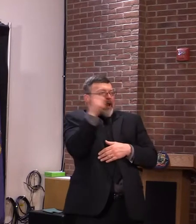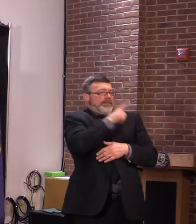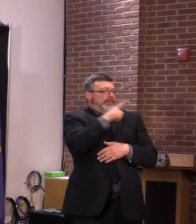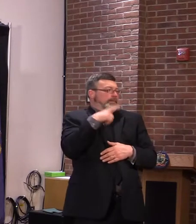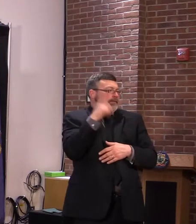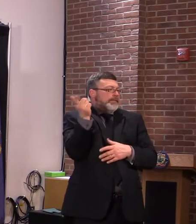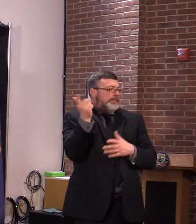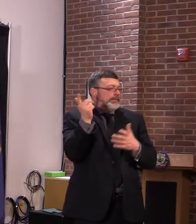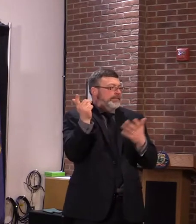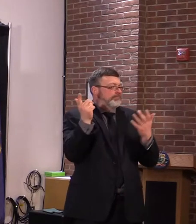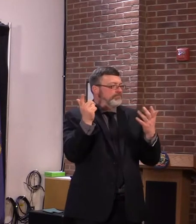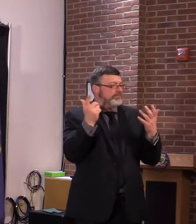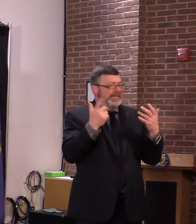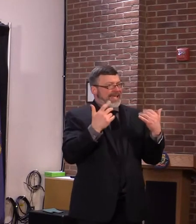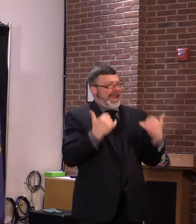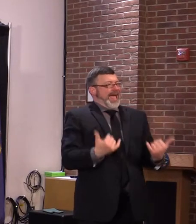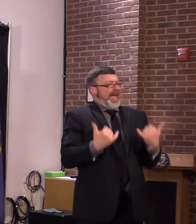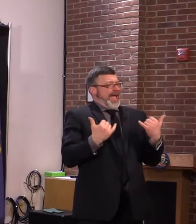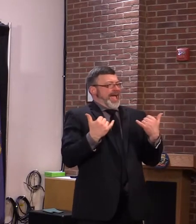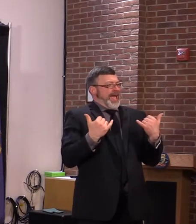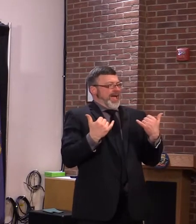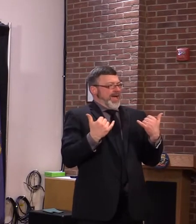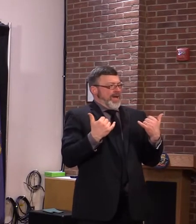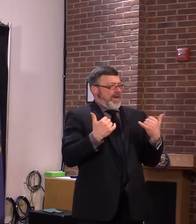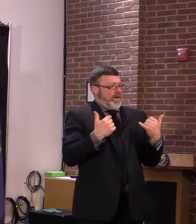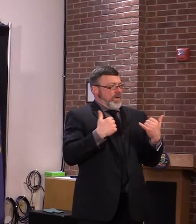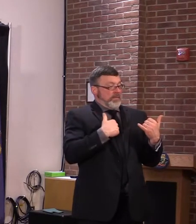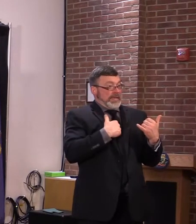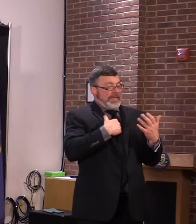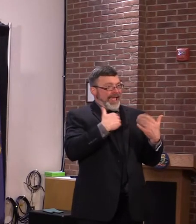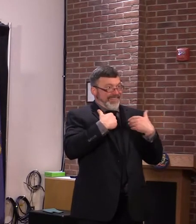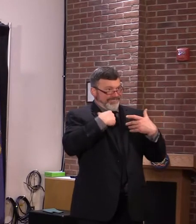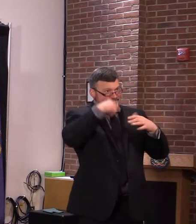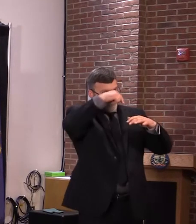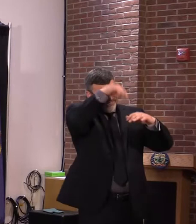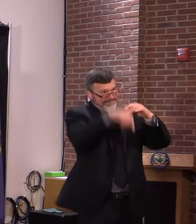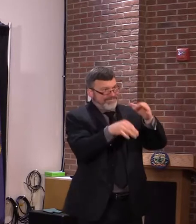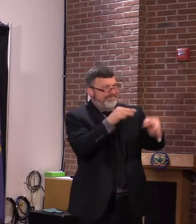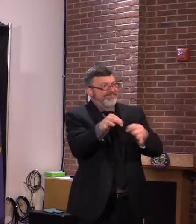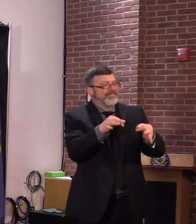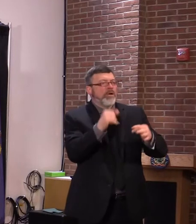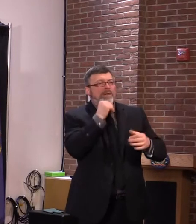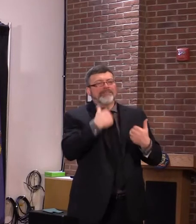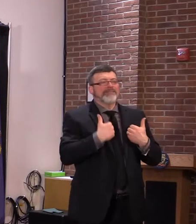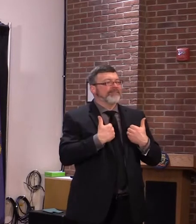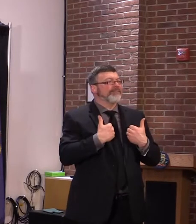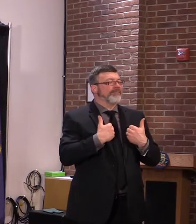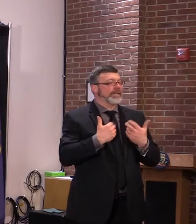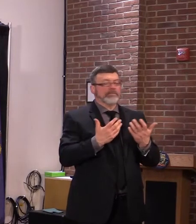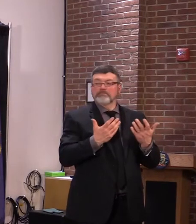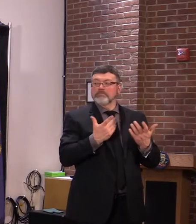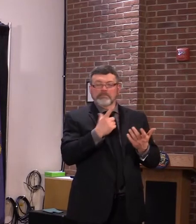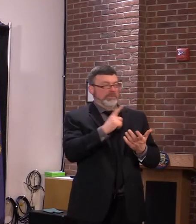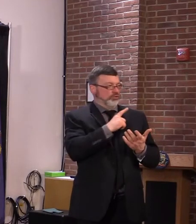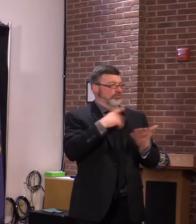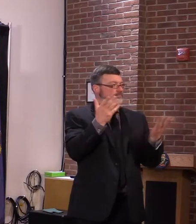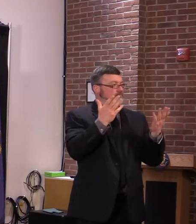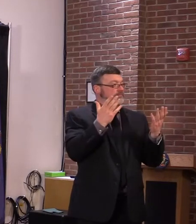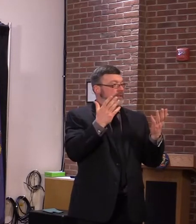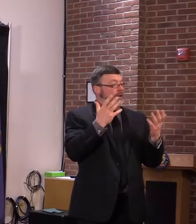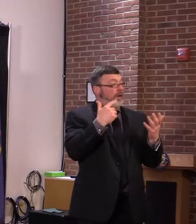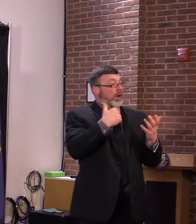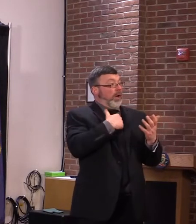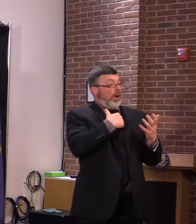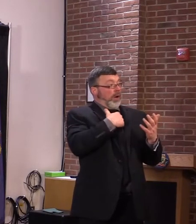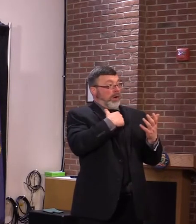same thing holds true today. I don't have any details on what this does. And I don't mind paying down debt. I